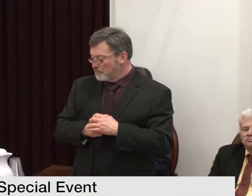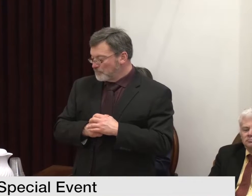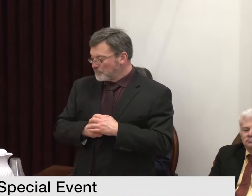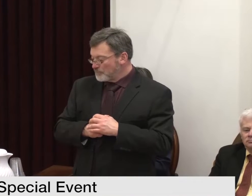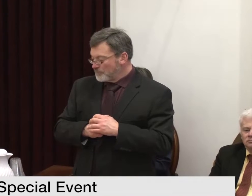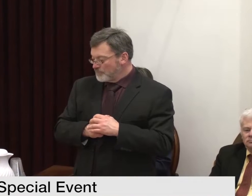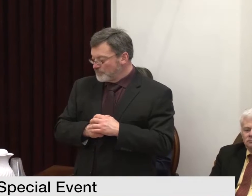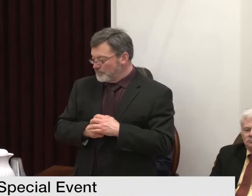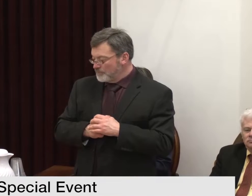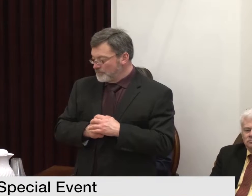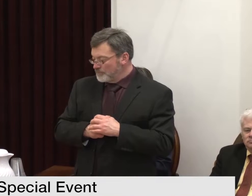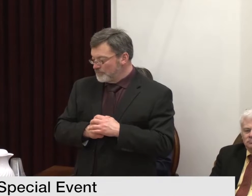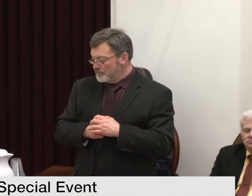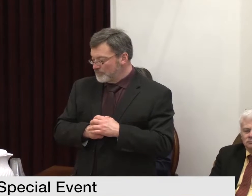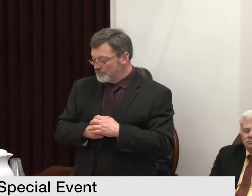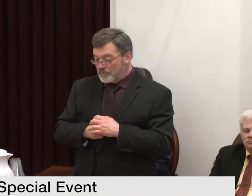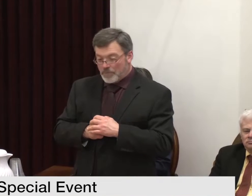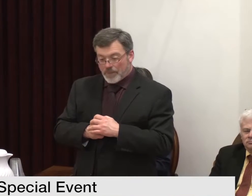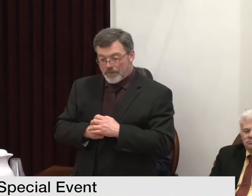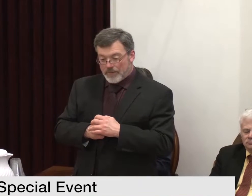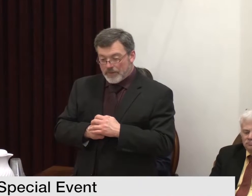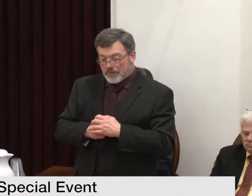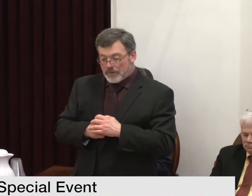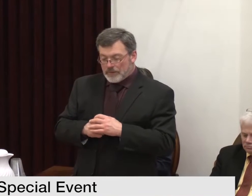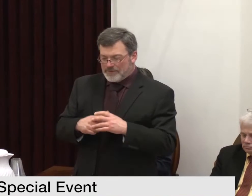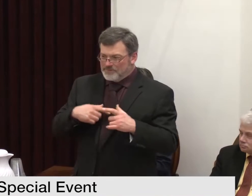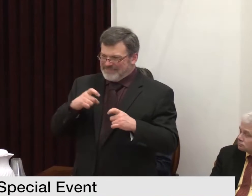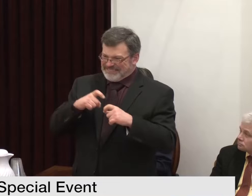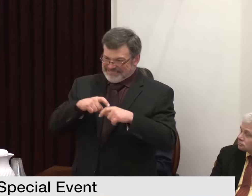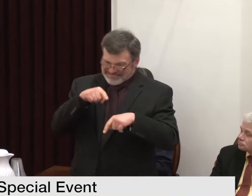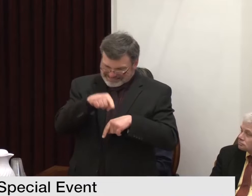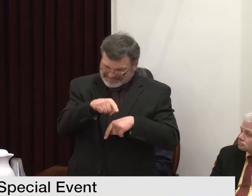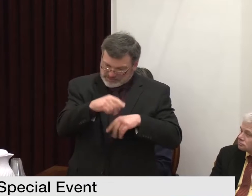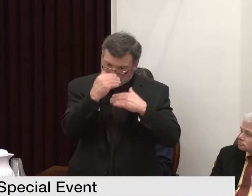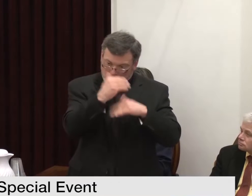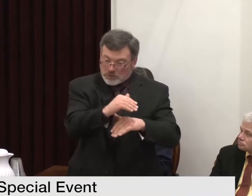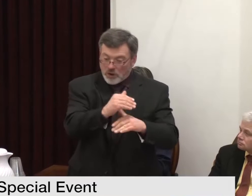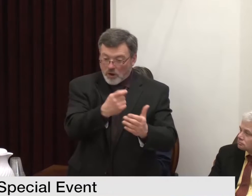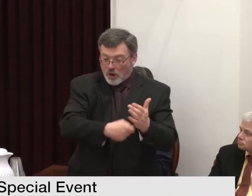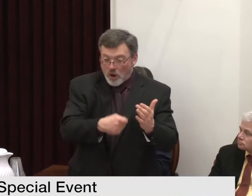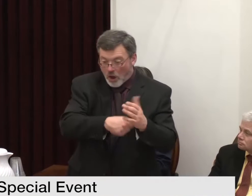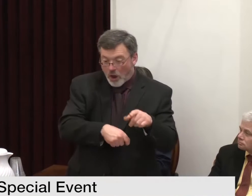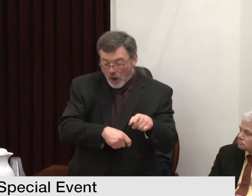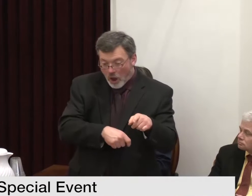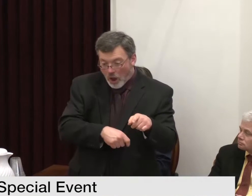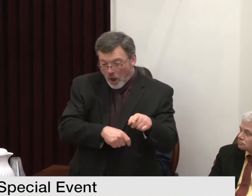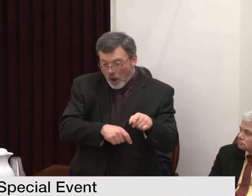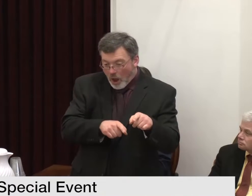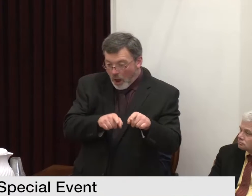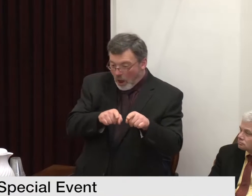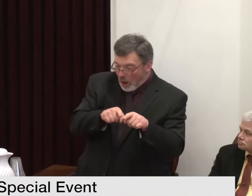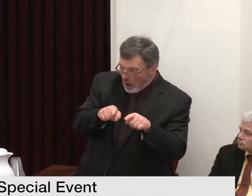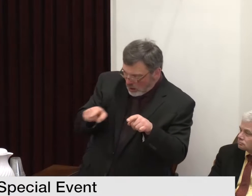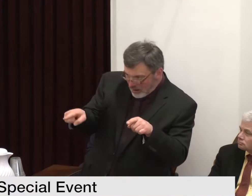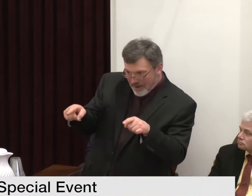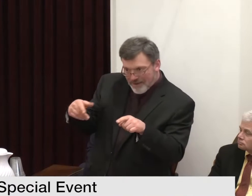Just about cost containment, because there are opportunities to better serve students within existing